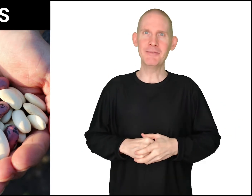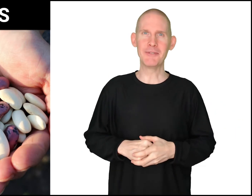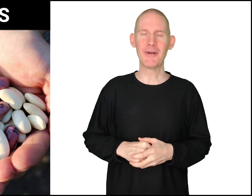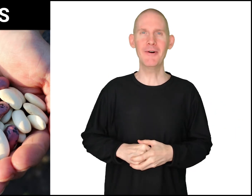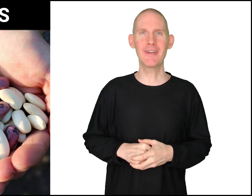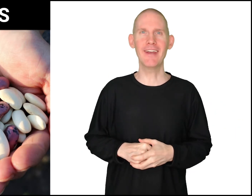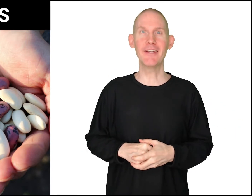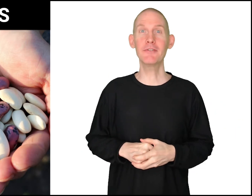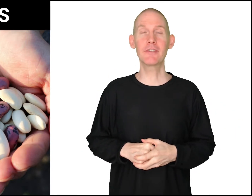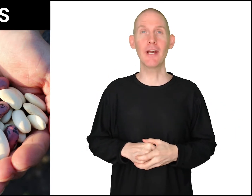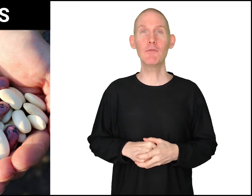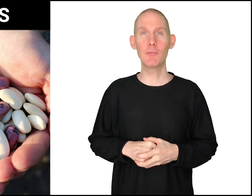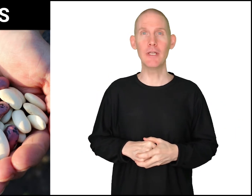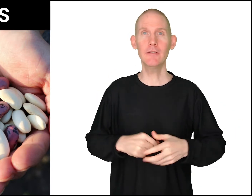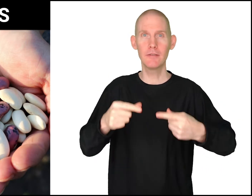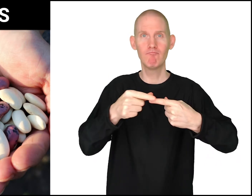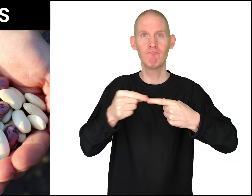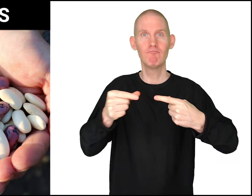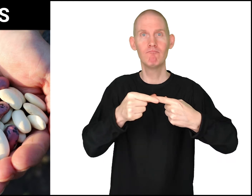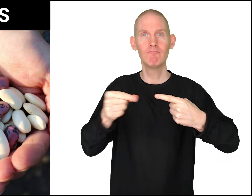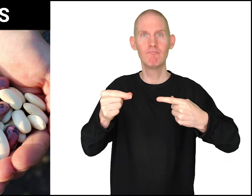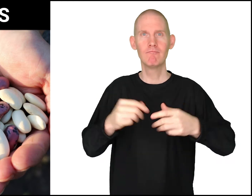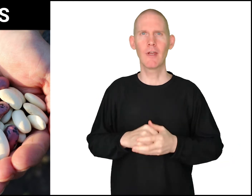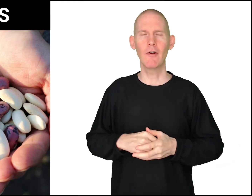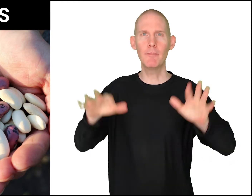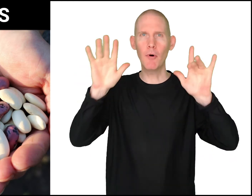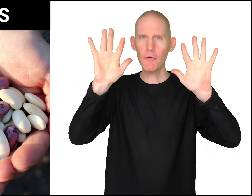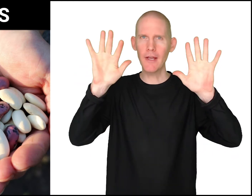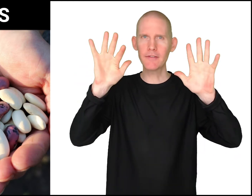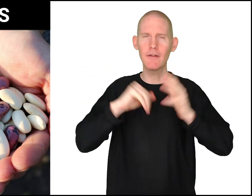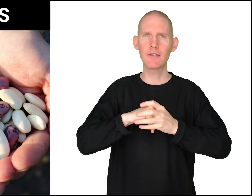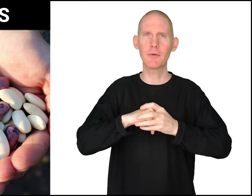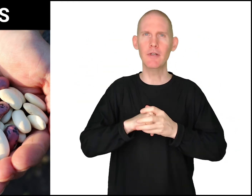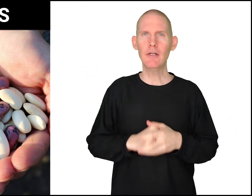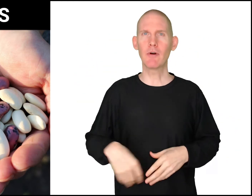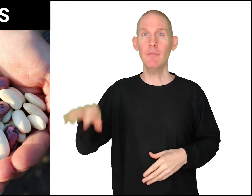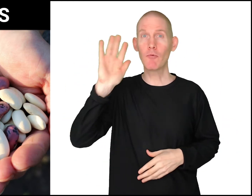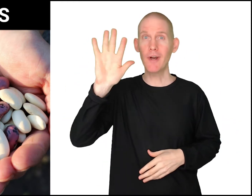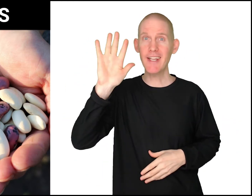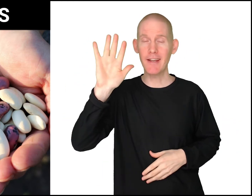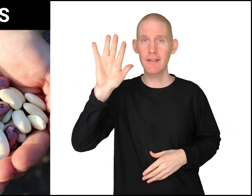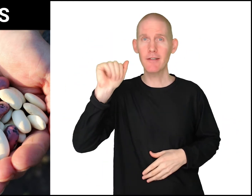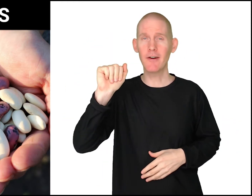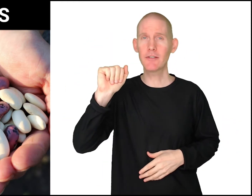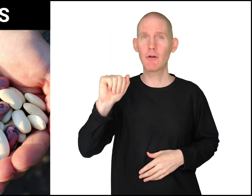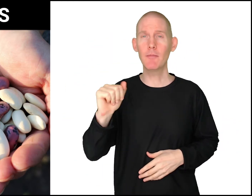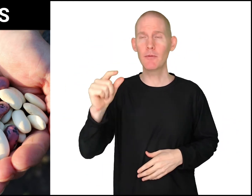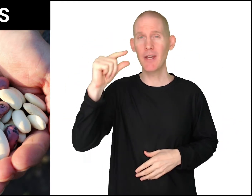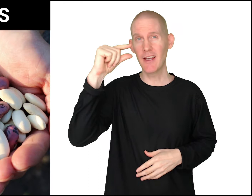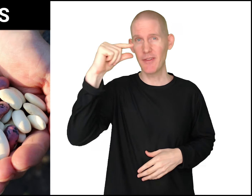beans. Okay, here's the sign for beans. All right, both hands on this one. So I'm right-handed, all right? So I'm going to make